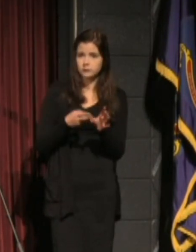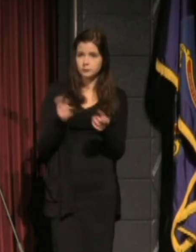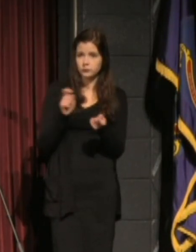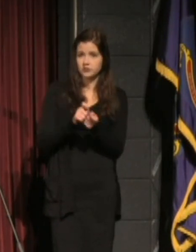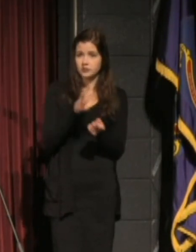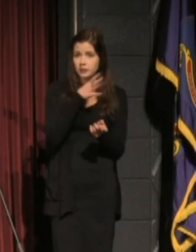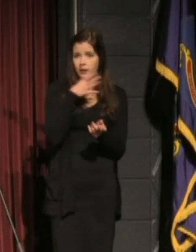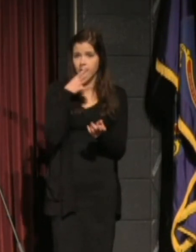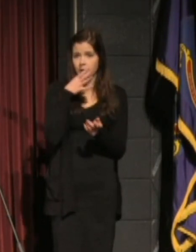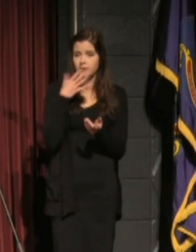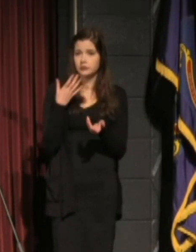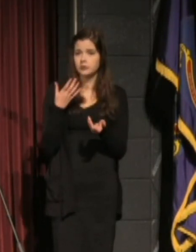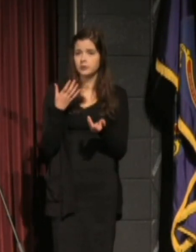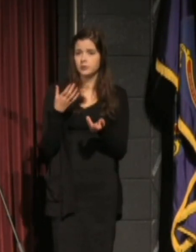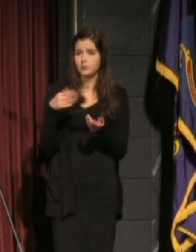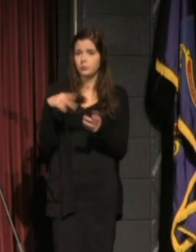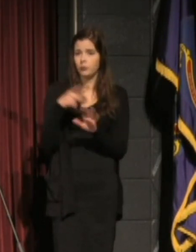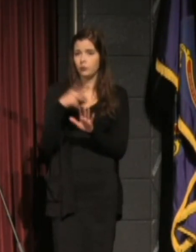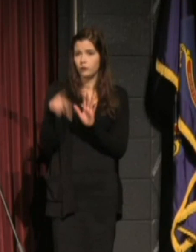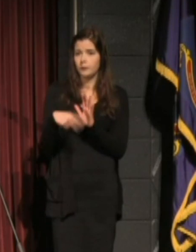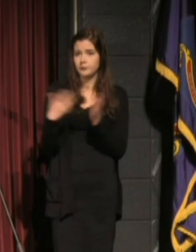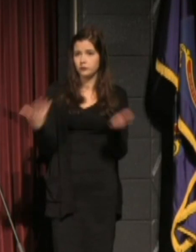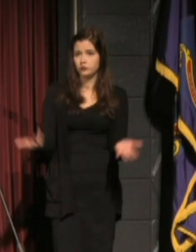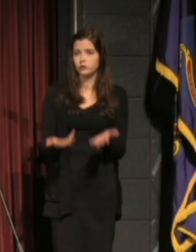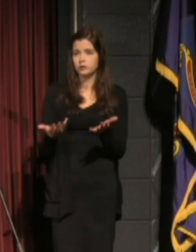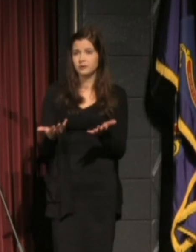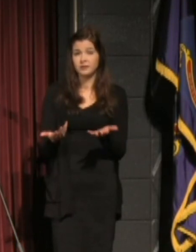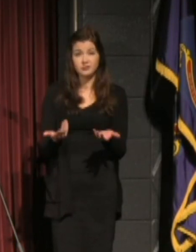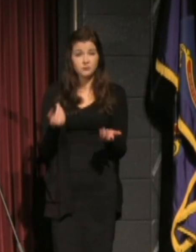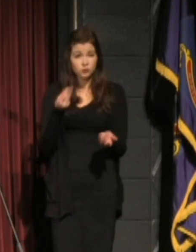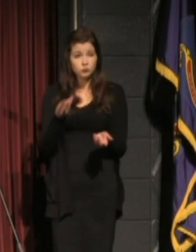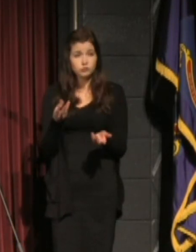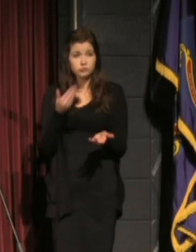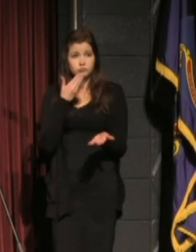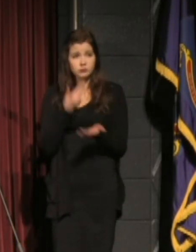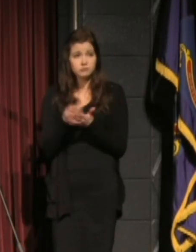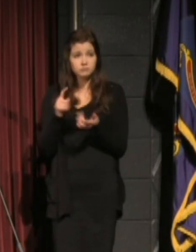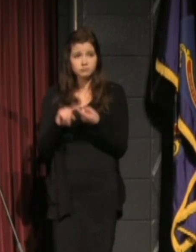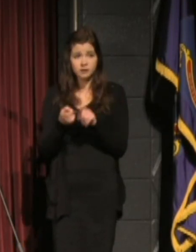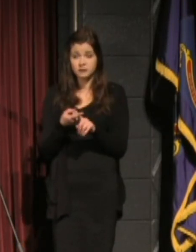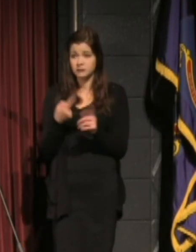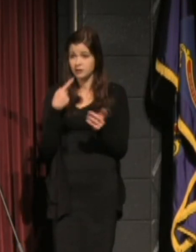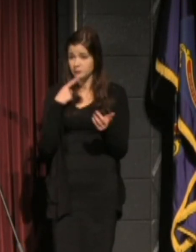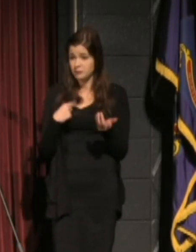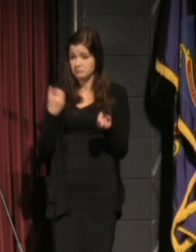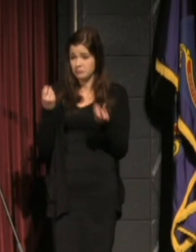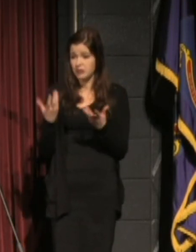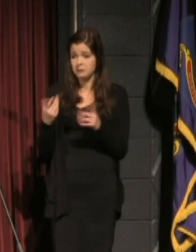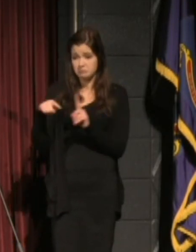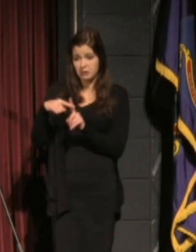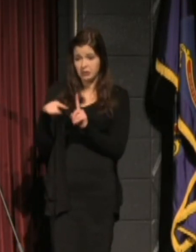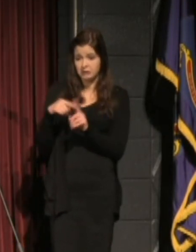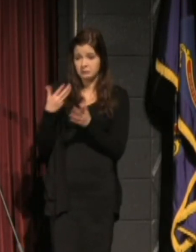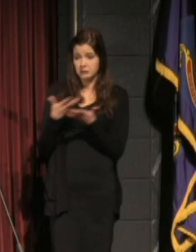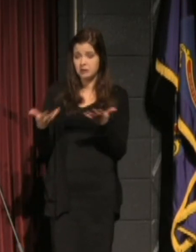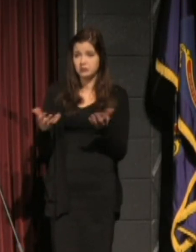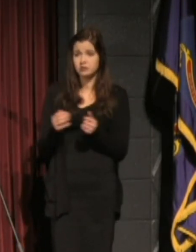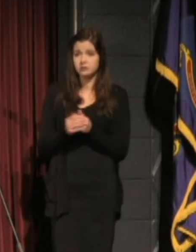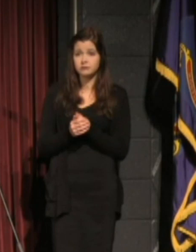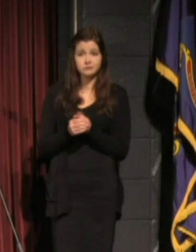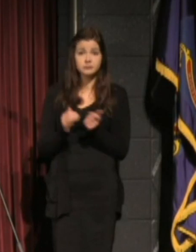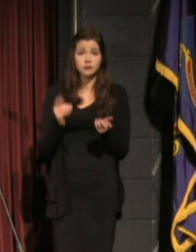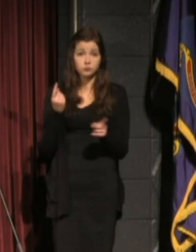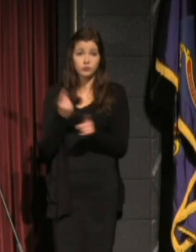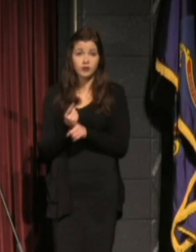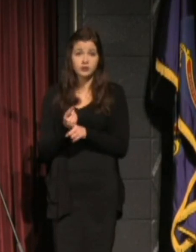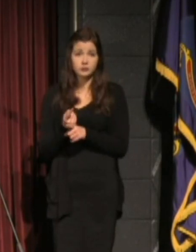I had a few friends tell me nothing but great things about the program, and they were not wrong. We're a close-knit bunch out at